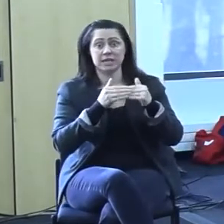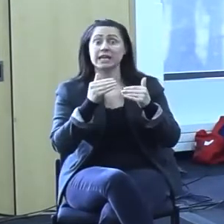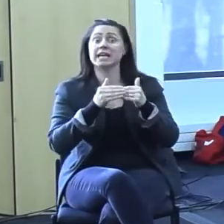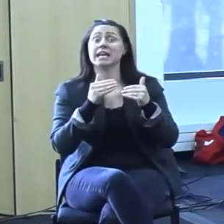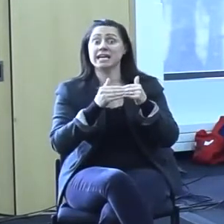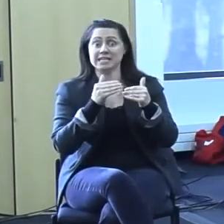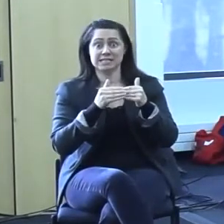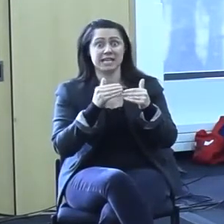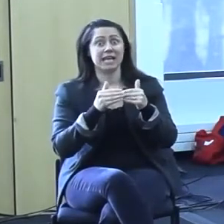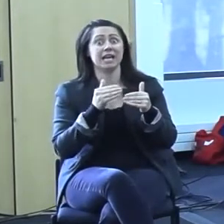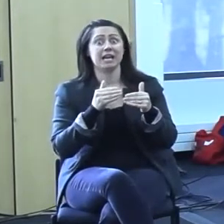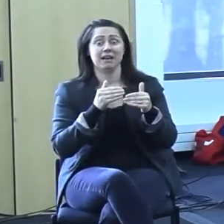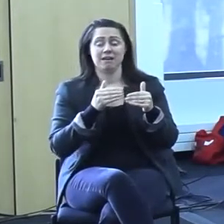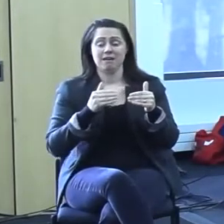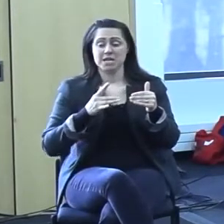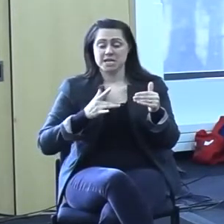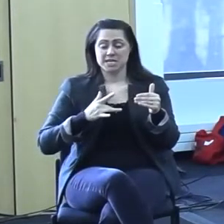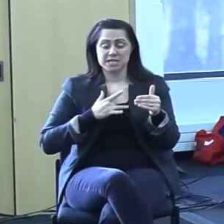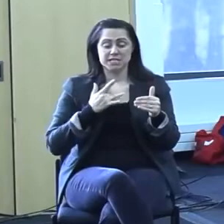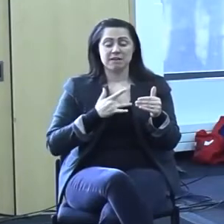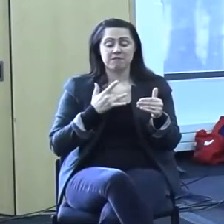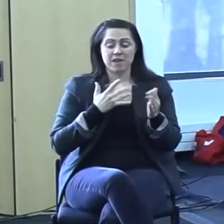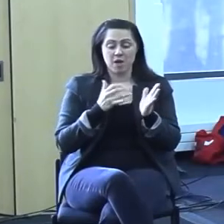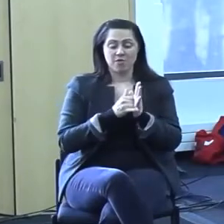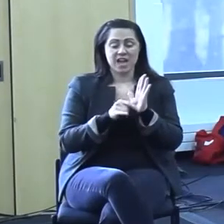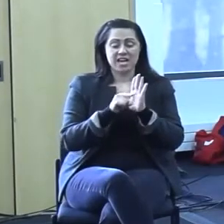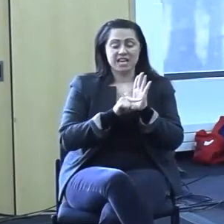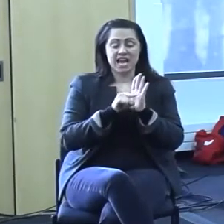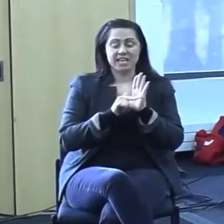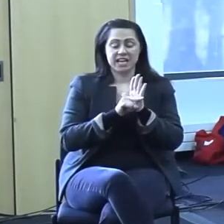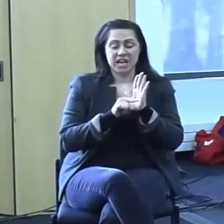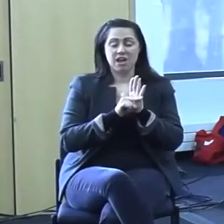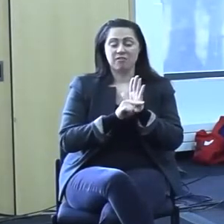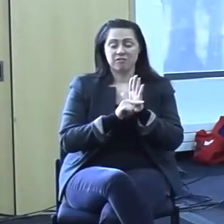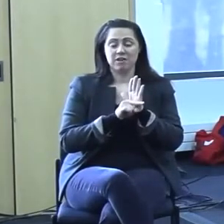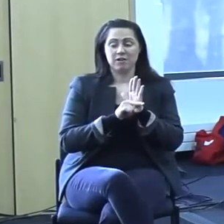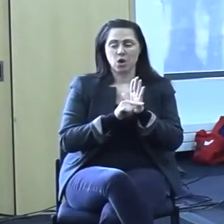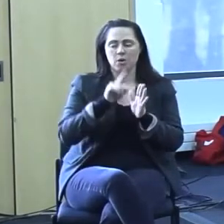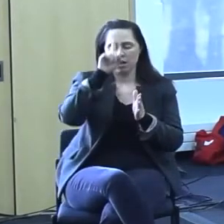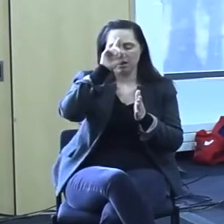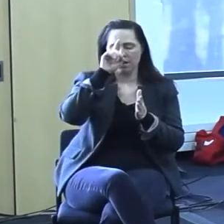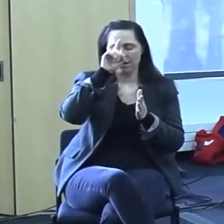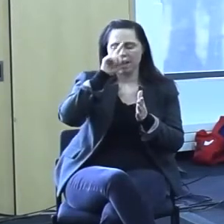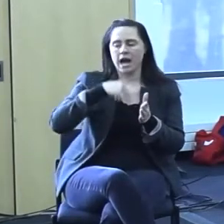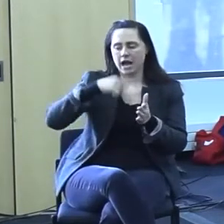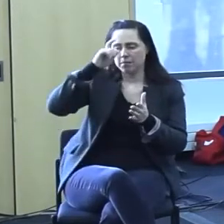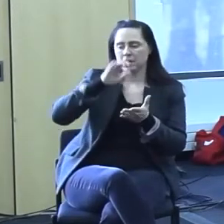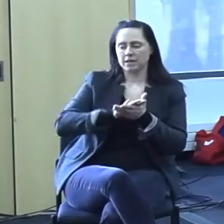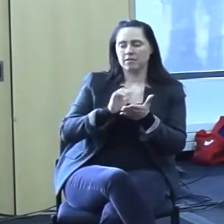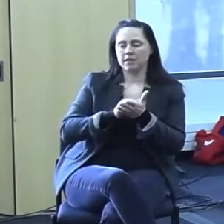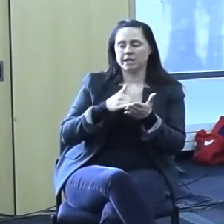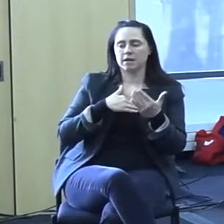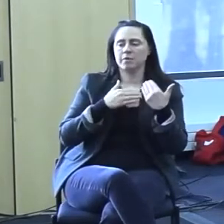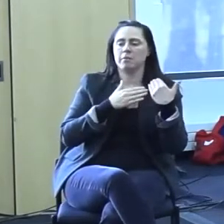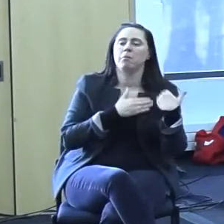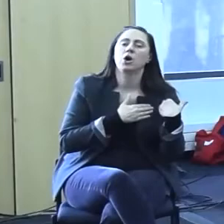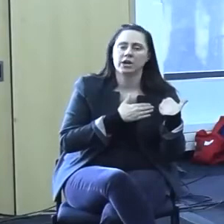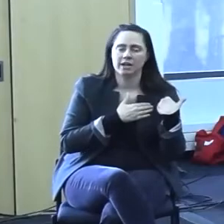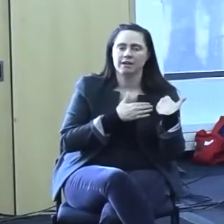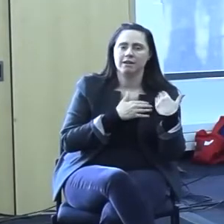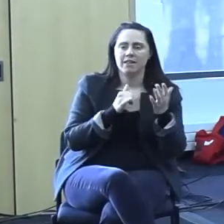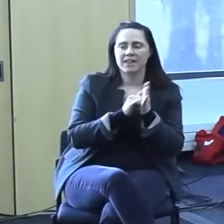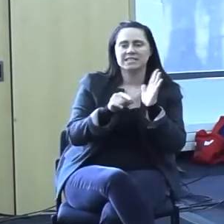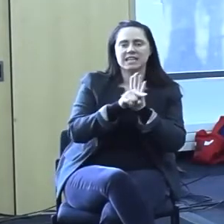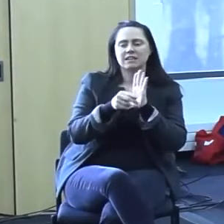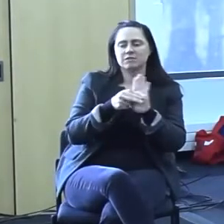to slip into like that negative, like believe like the societal stigma around it, even though you